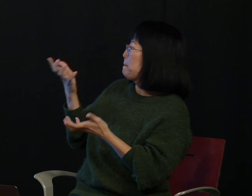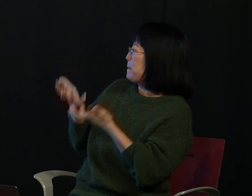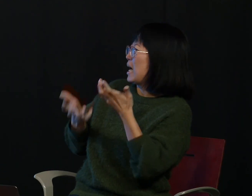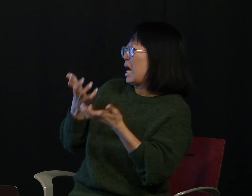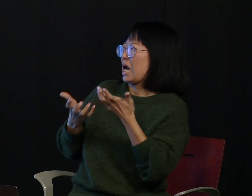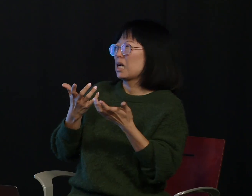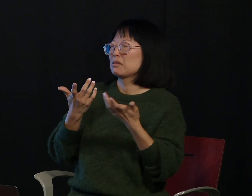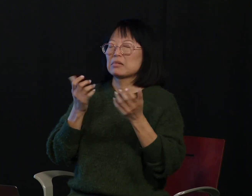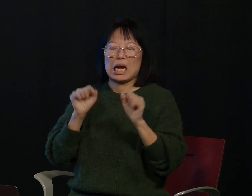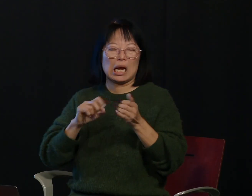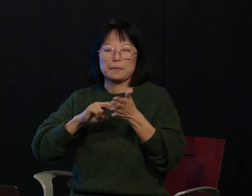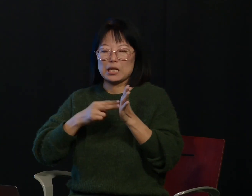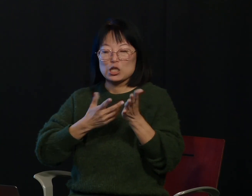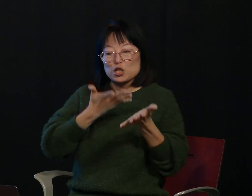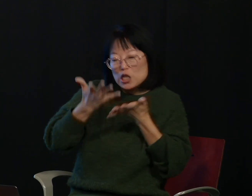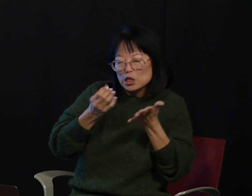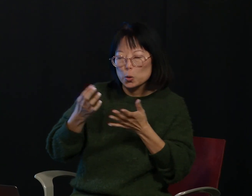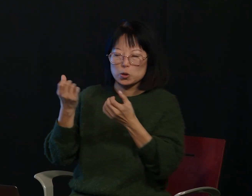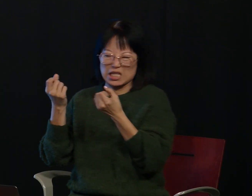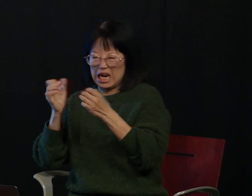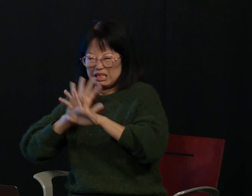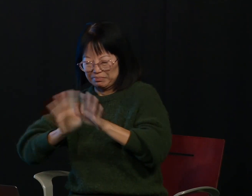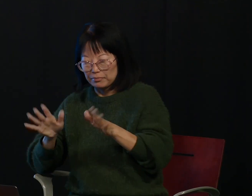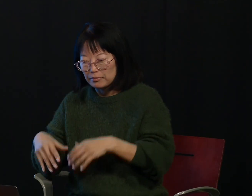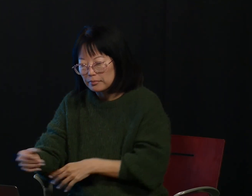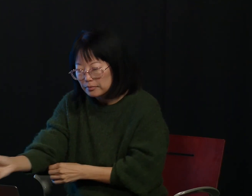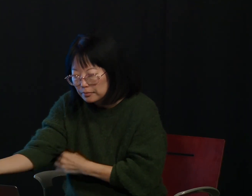that making hands can mean gesture or sign.